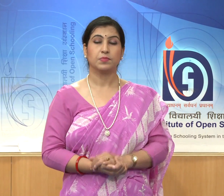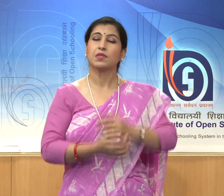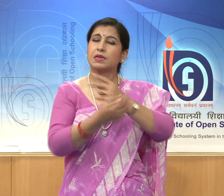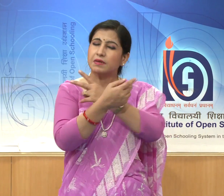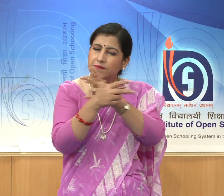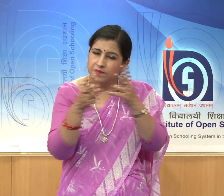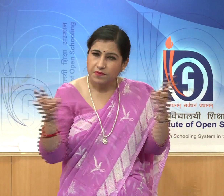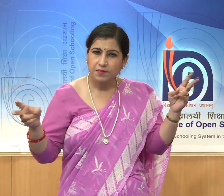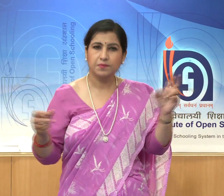divergent